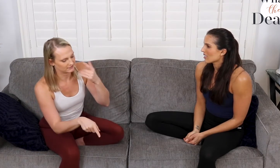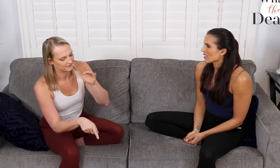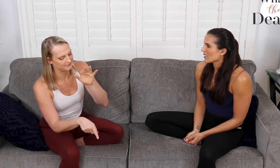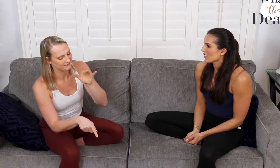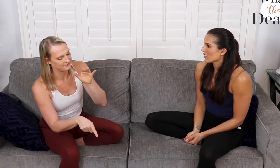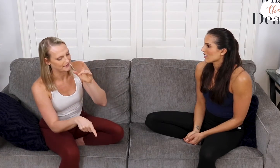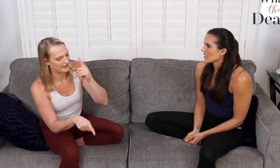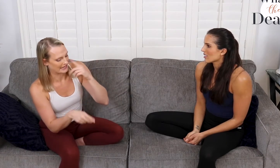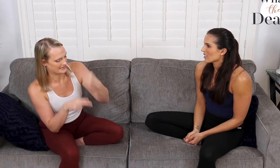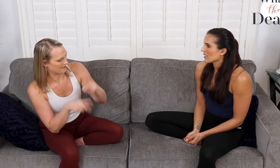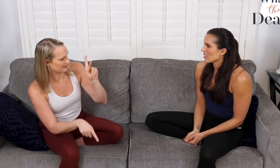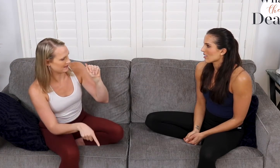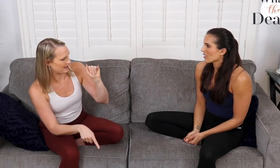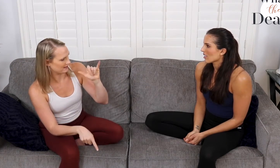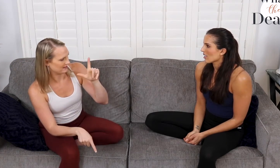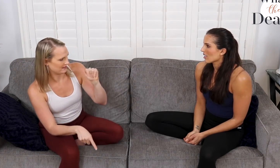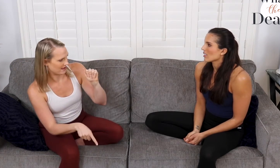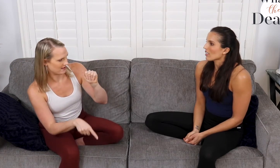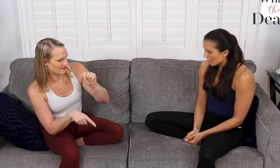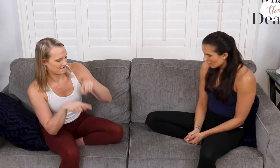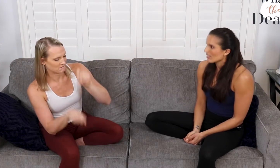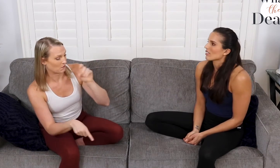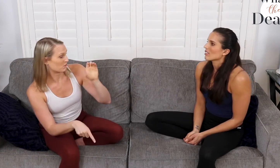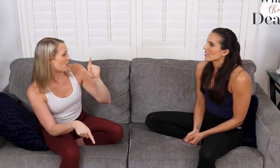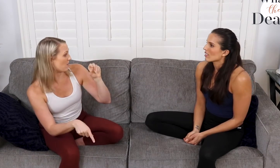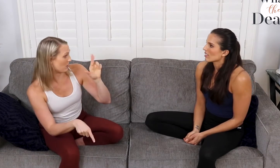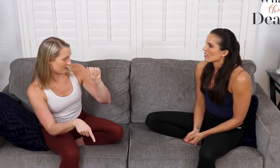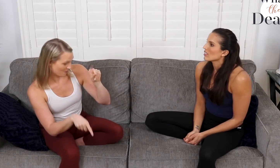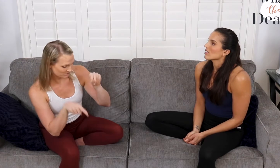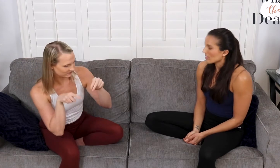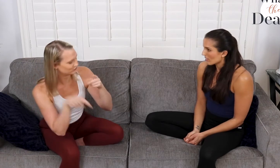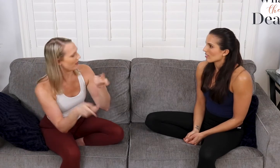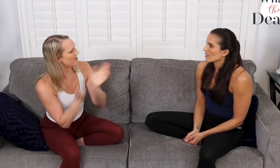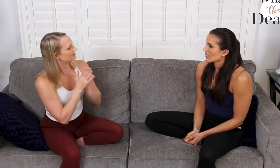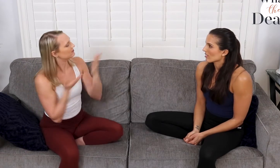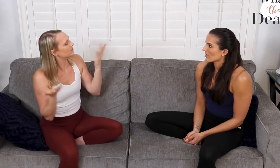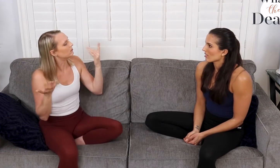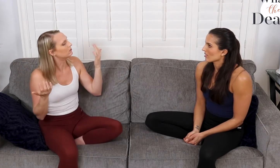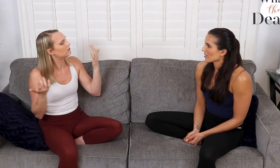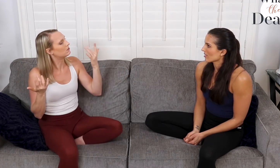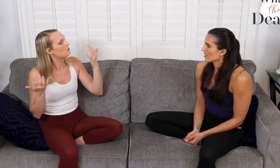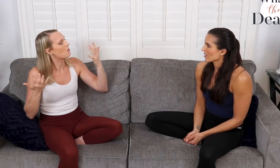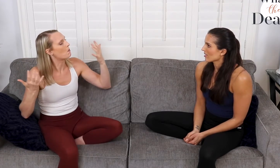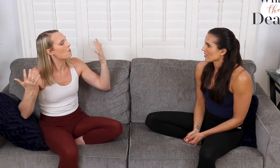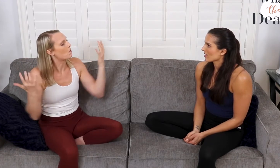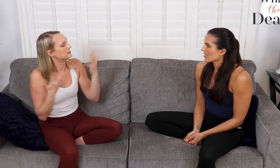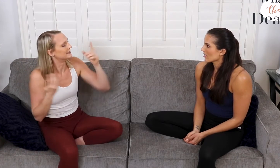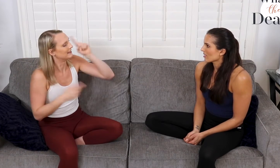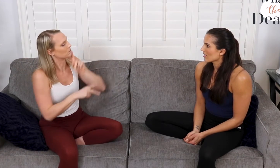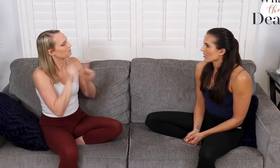before, but maybe with somebody else, you being there to facilitate, interpret, and it limits it. But now I really could